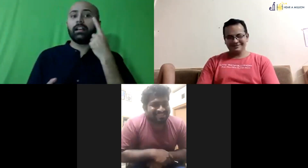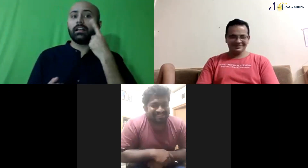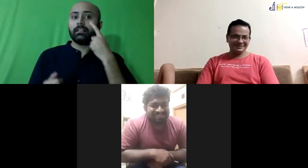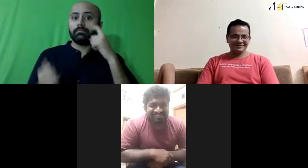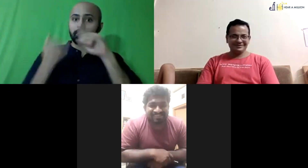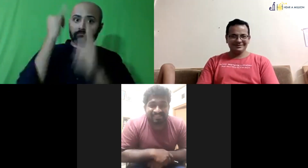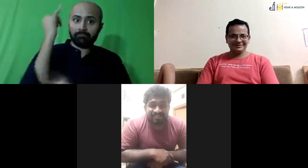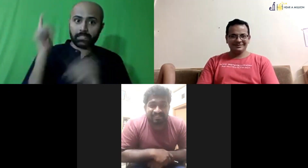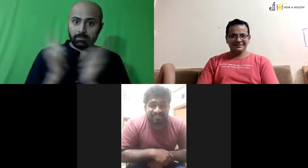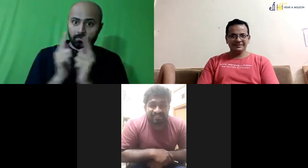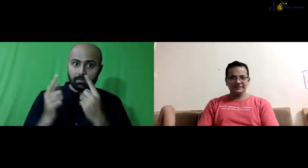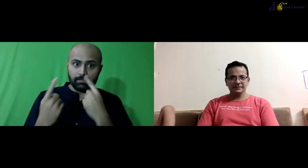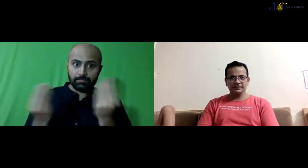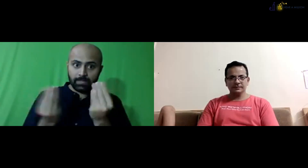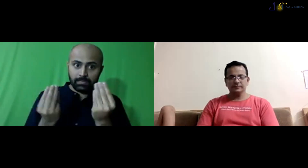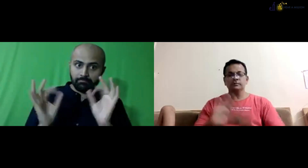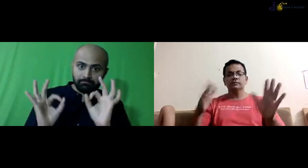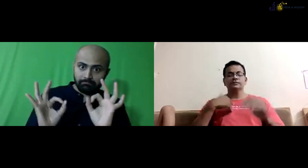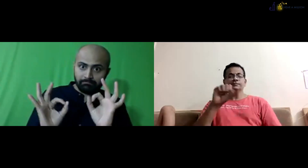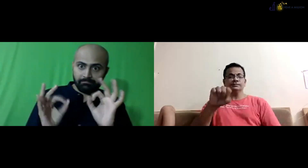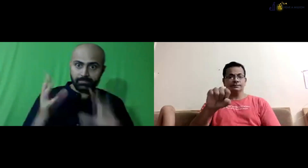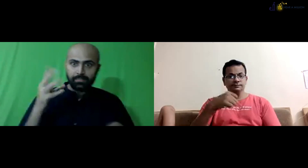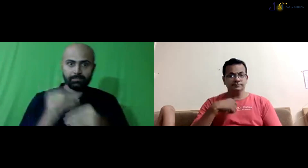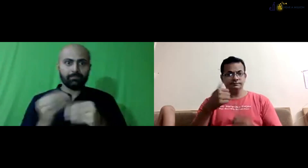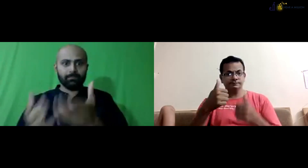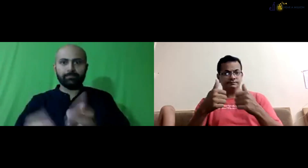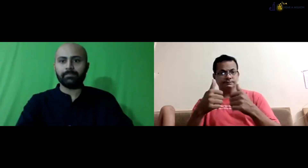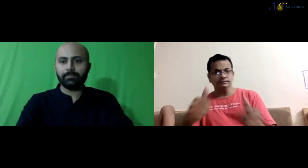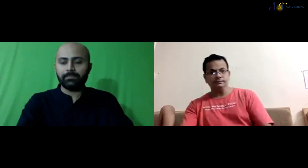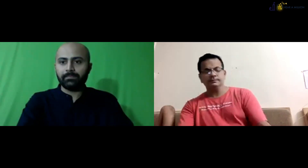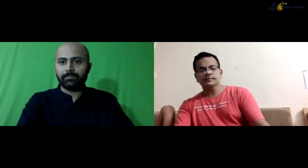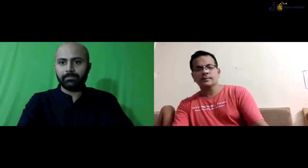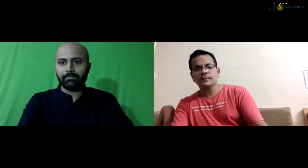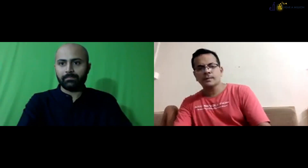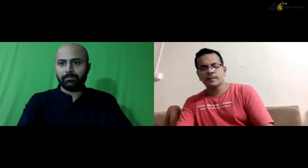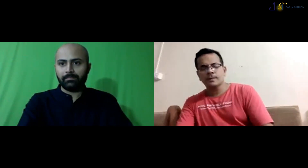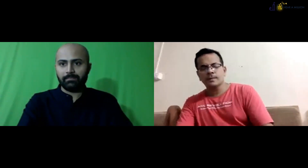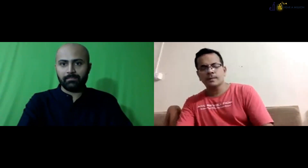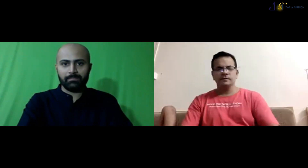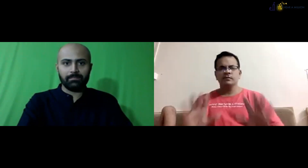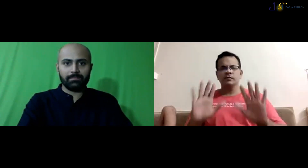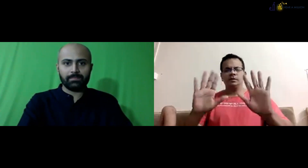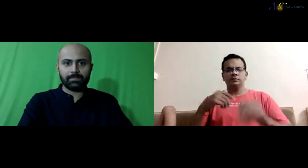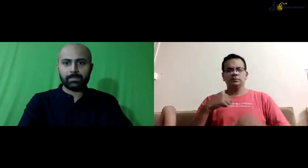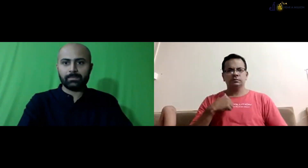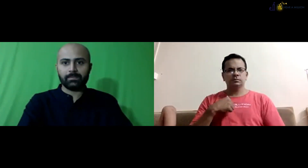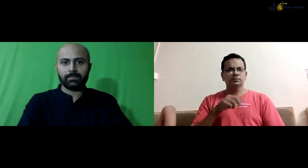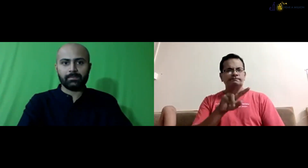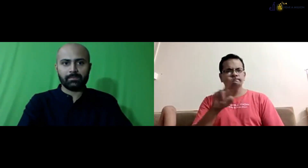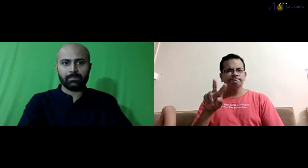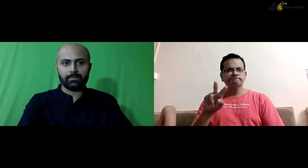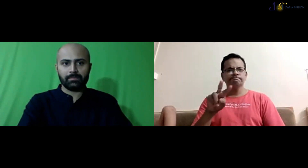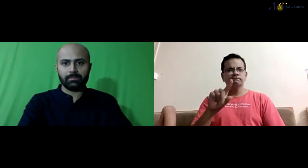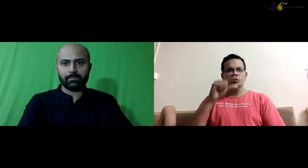Okay. Take care. So, Rajesh, can we take in last raise